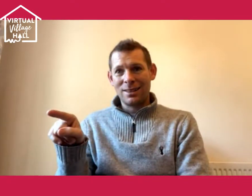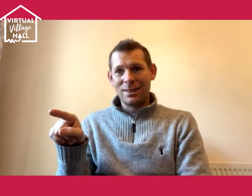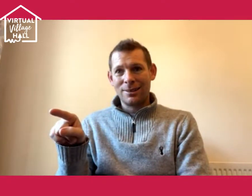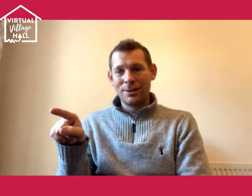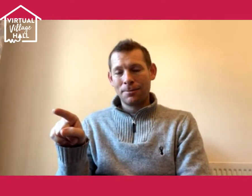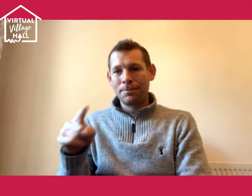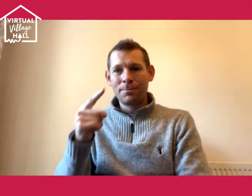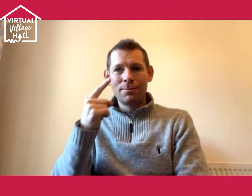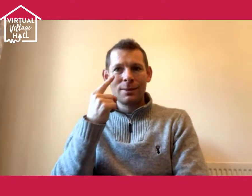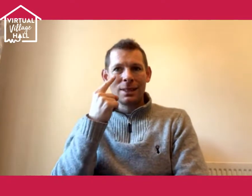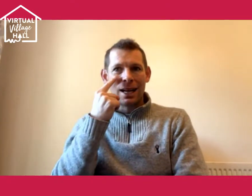Mark's eyes